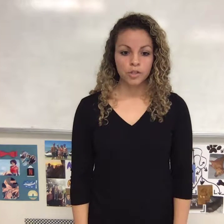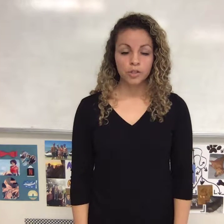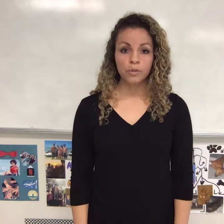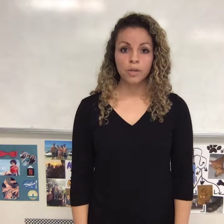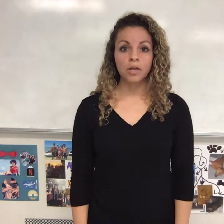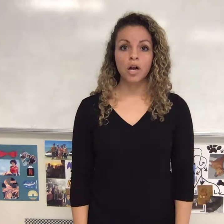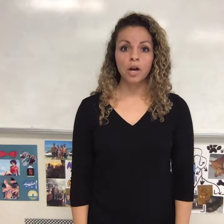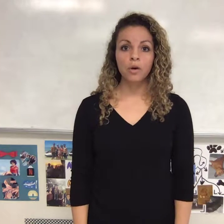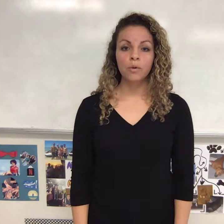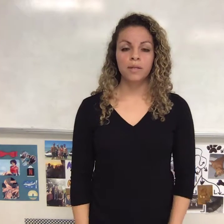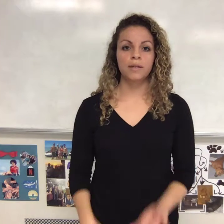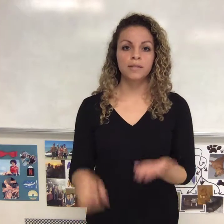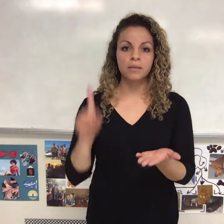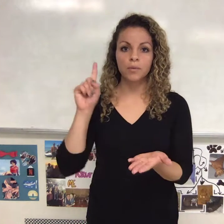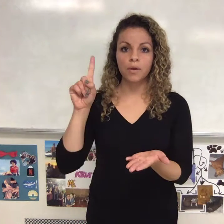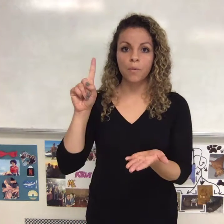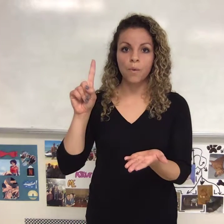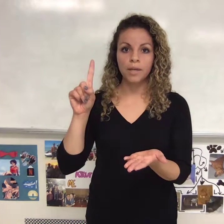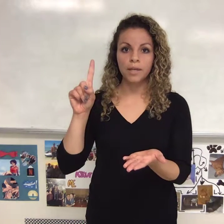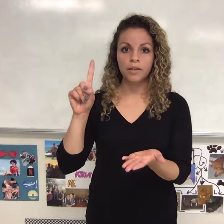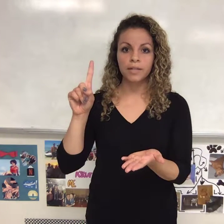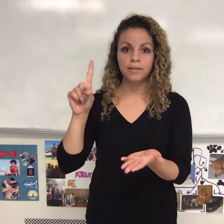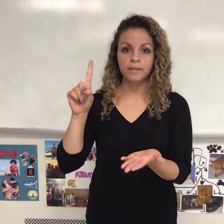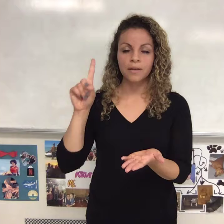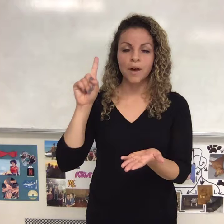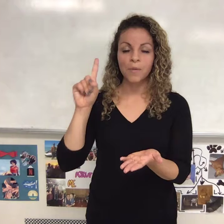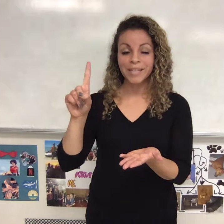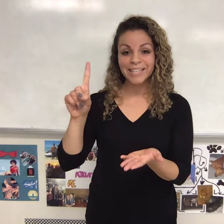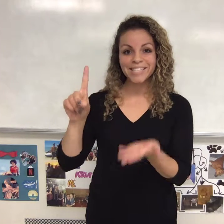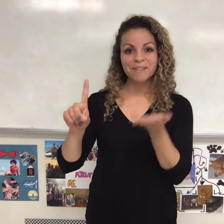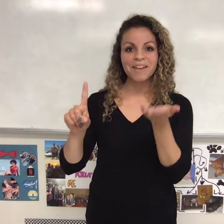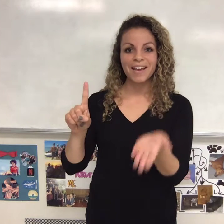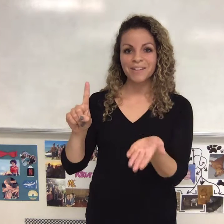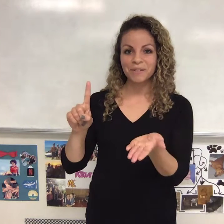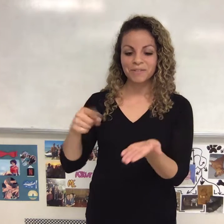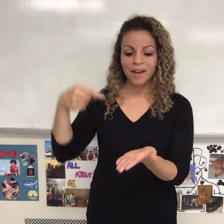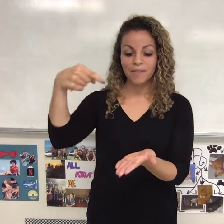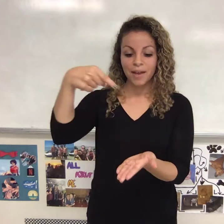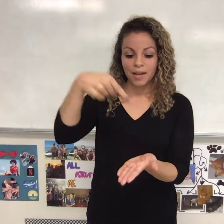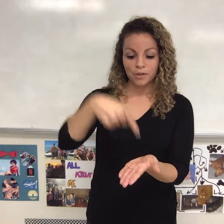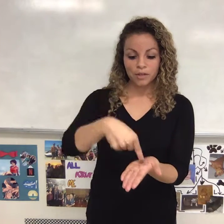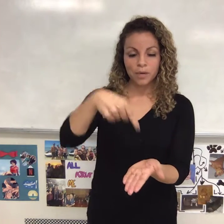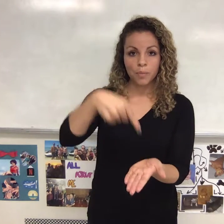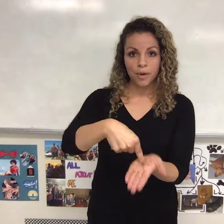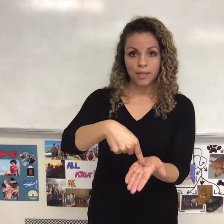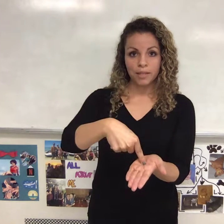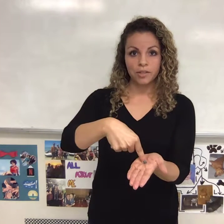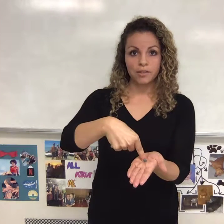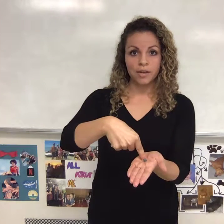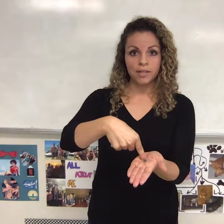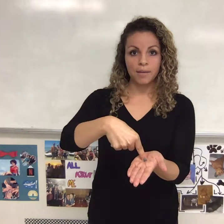Do or O is going to be with a 1 in your hand, a 1 hand shape and a closed 5, and you're just going to point into your non-dominant